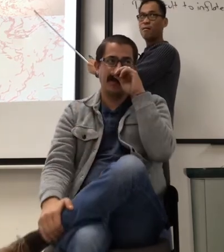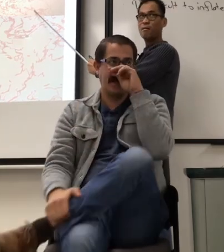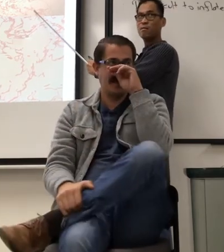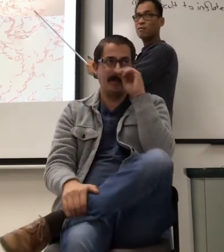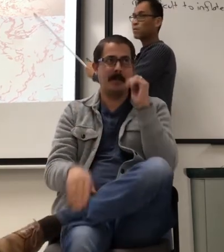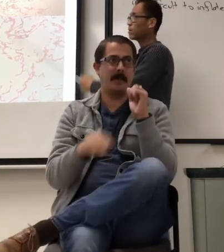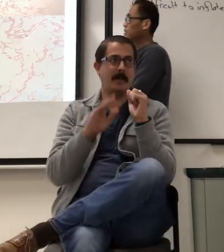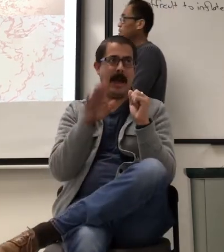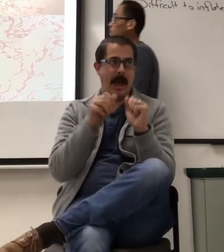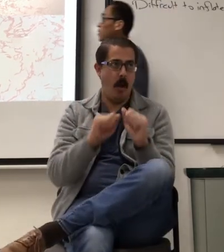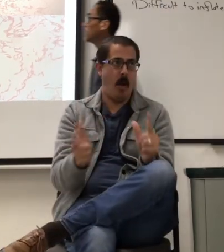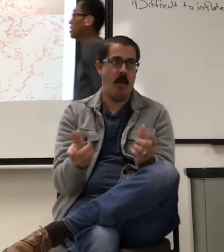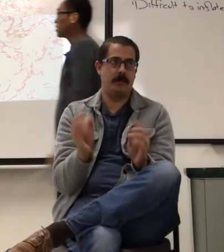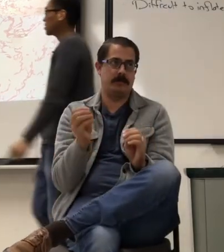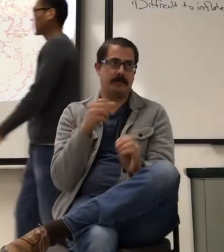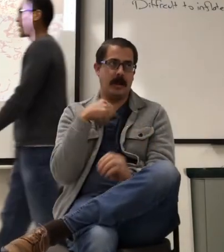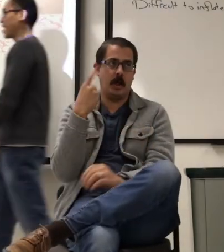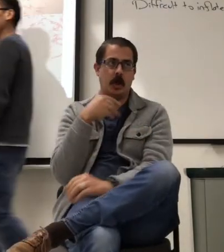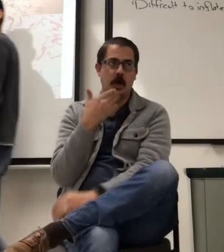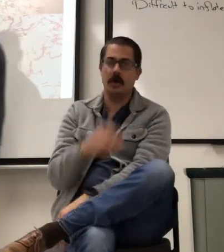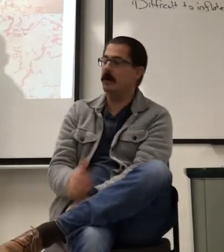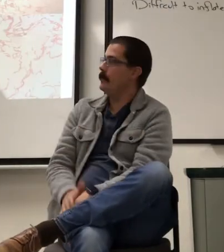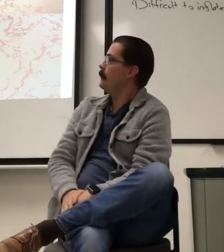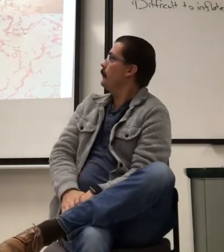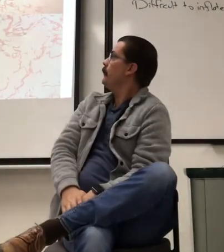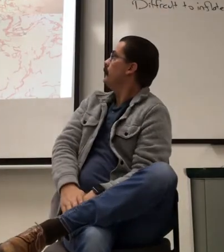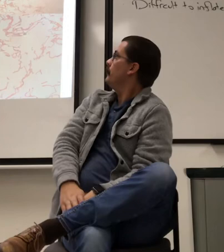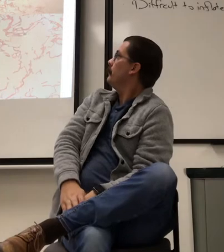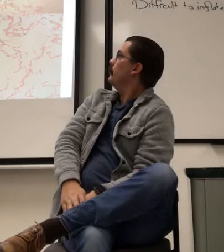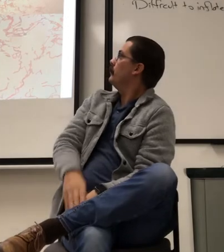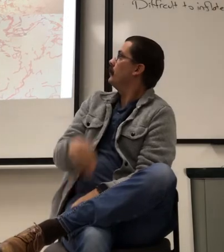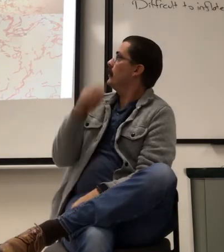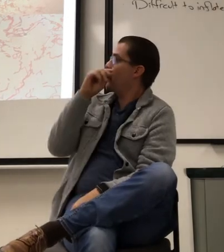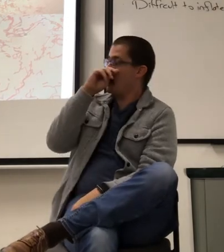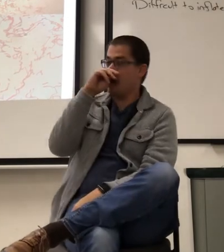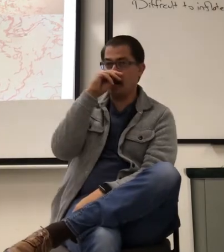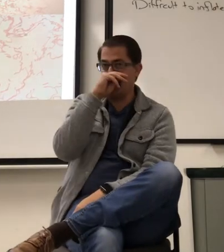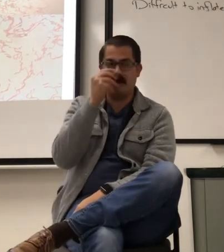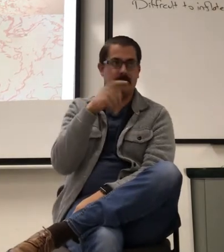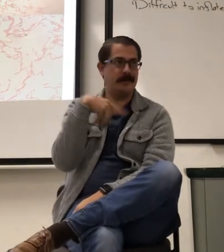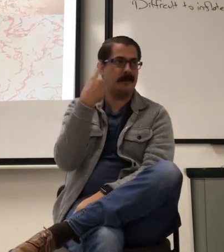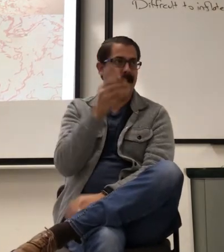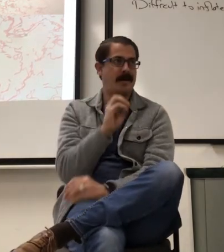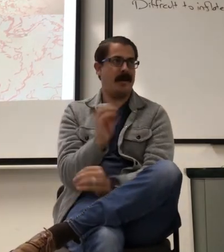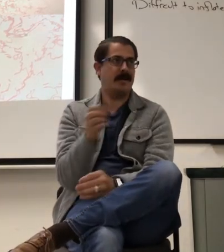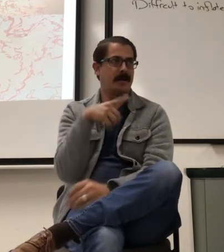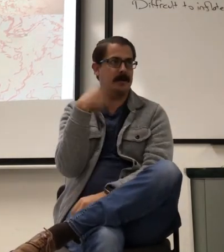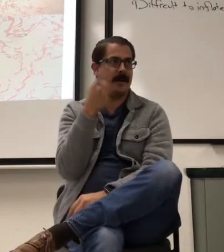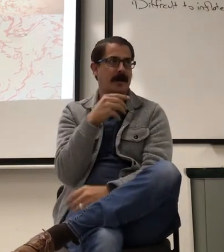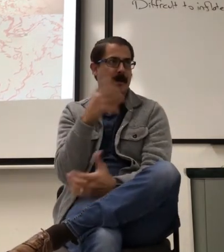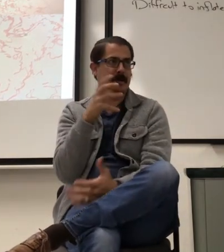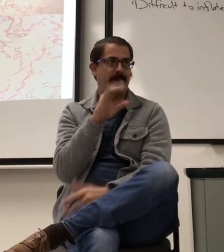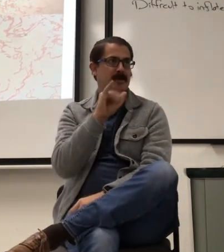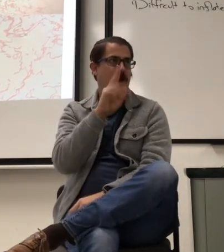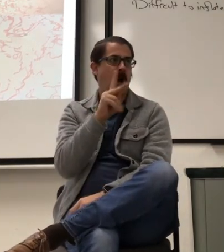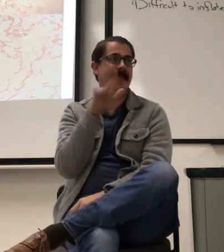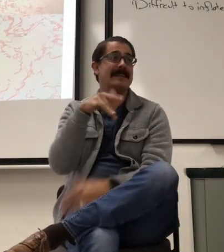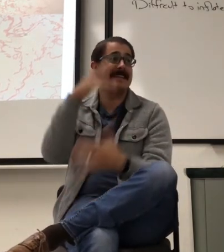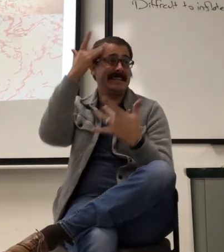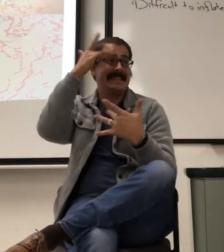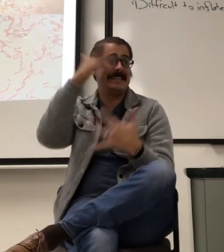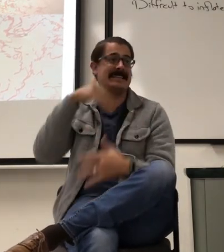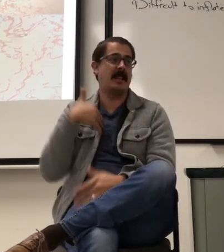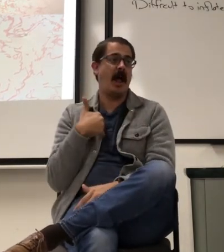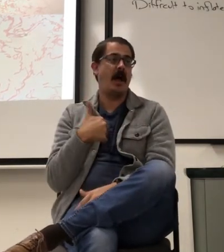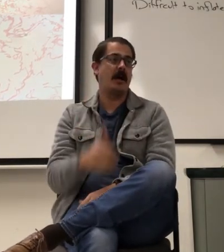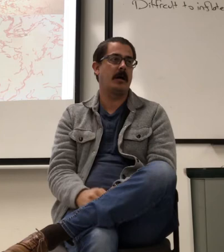all. Doesn't look like anything. Looks like a bunch of junk. That's diseased lung. I mean, junk is